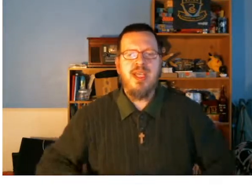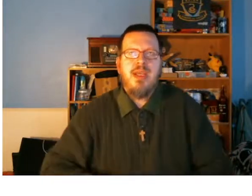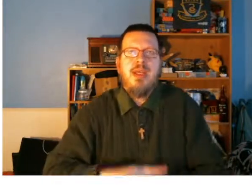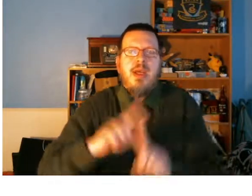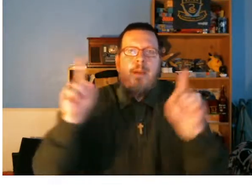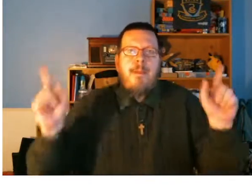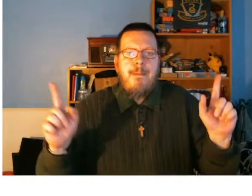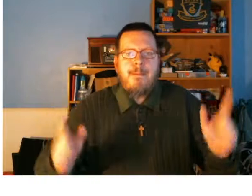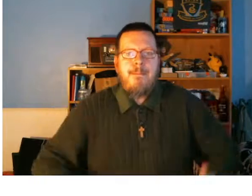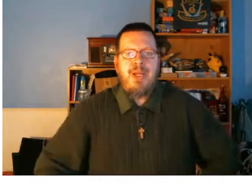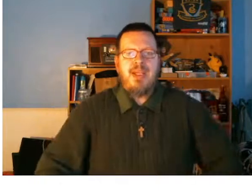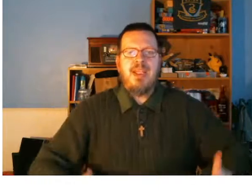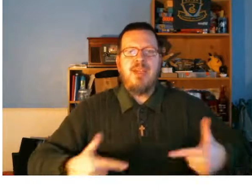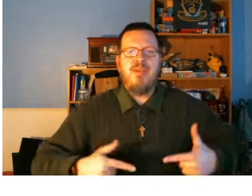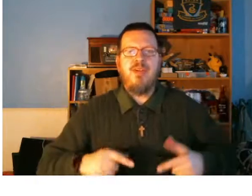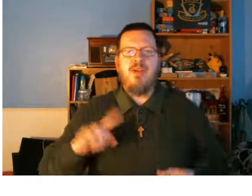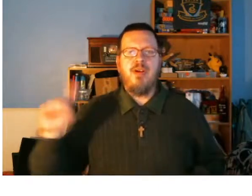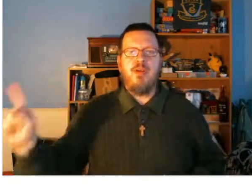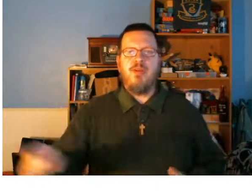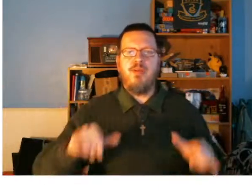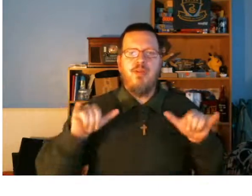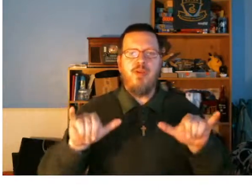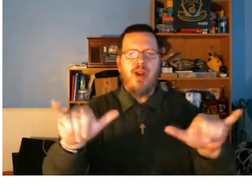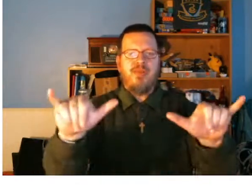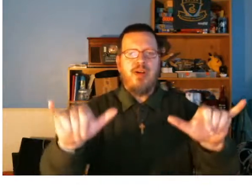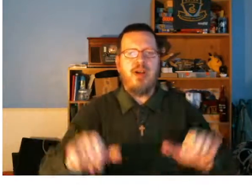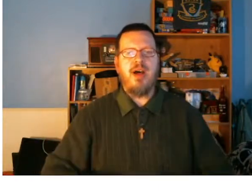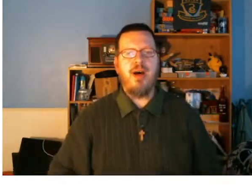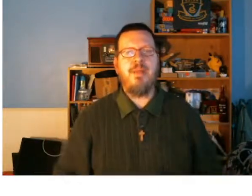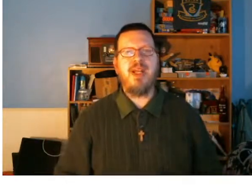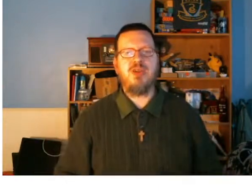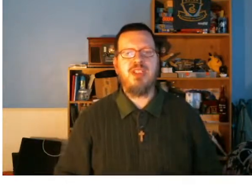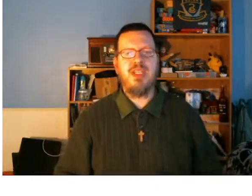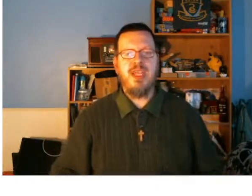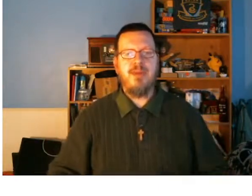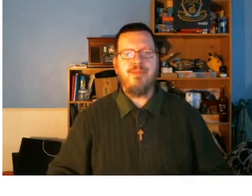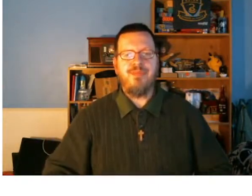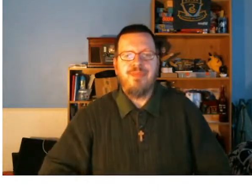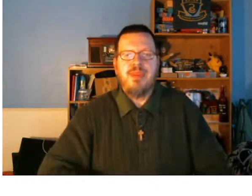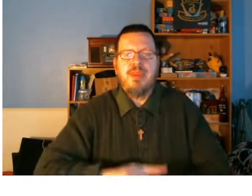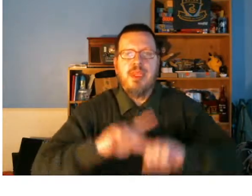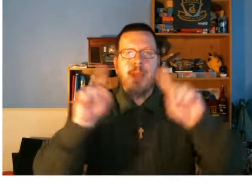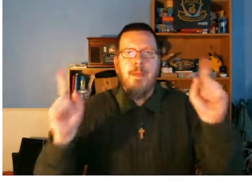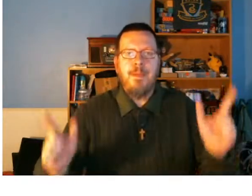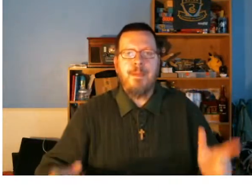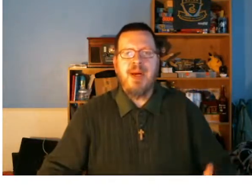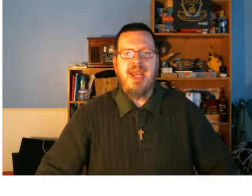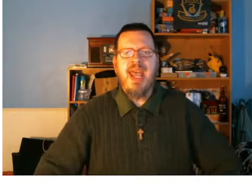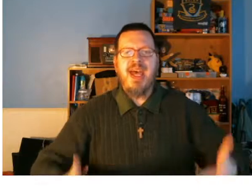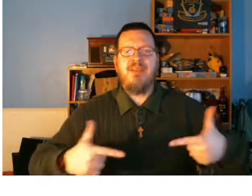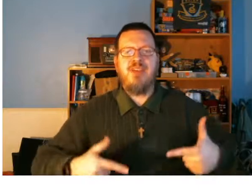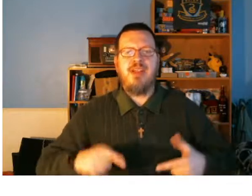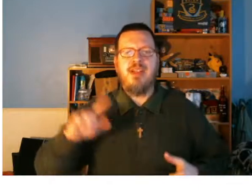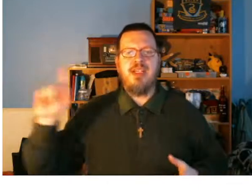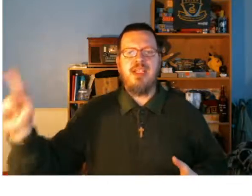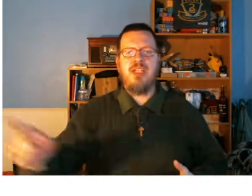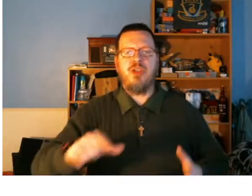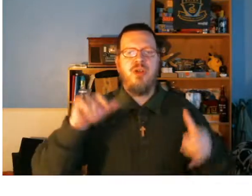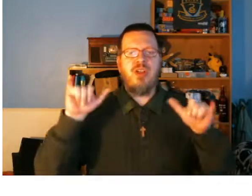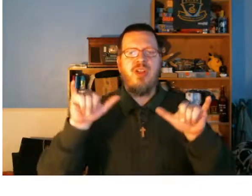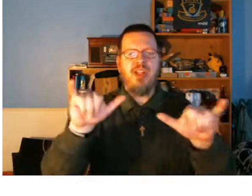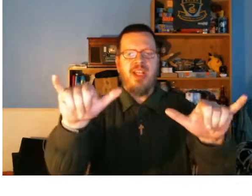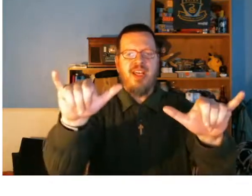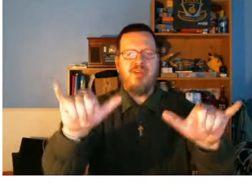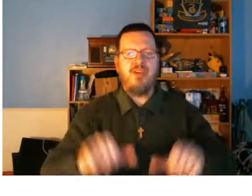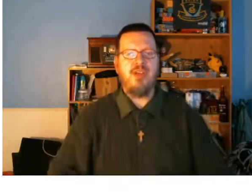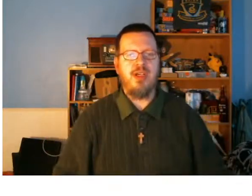going to say, but live forever. But as we're singing, but have